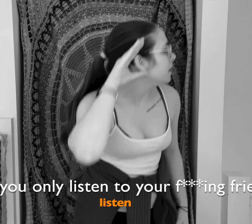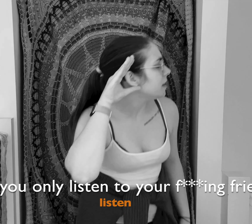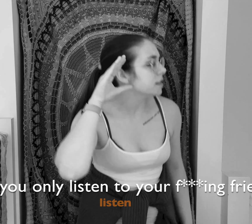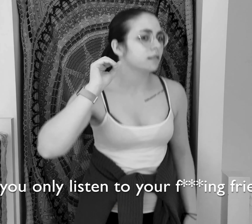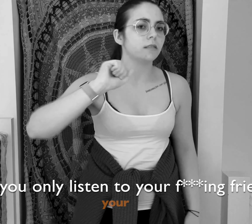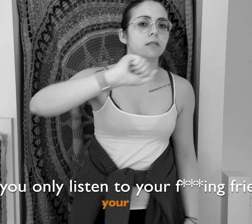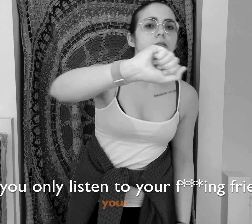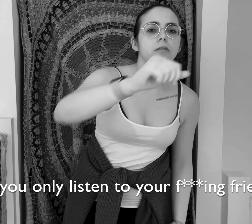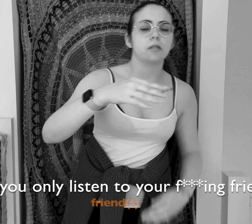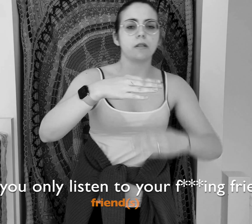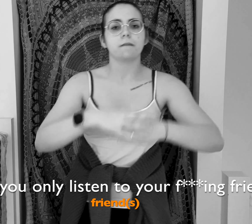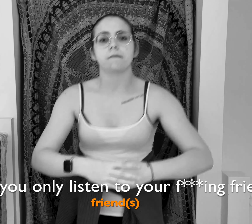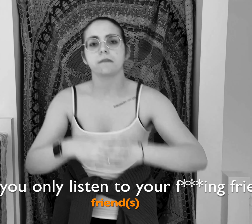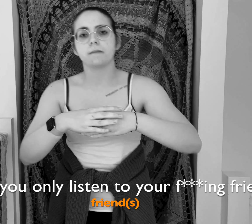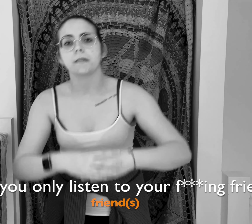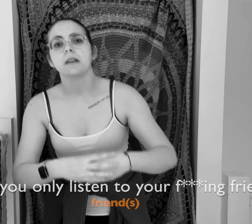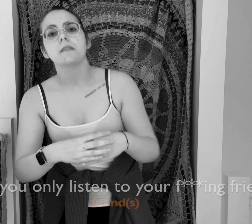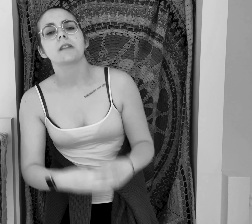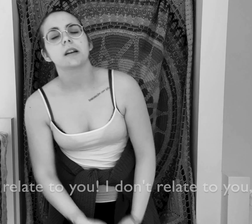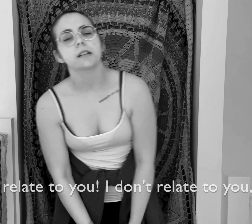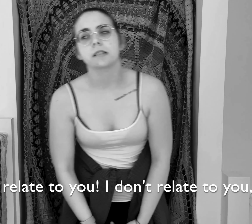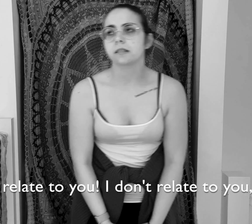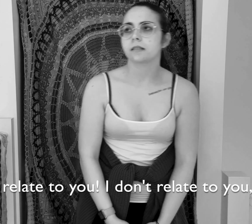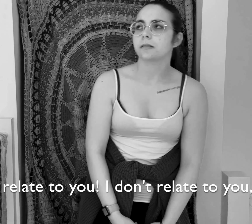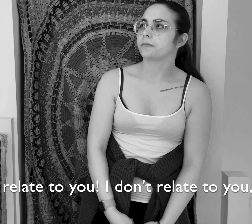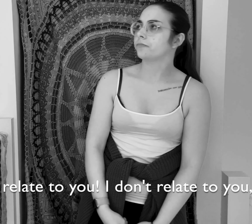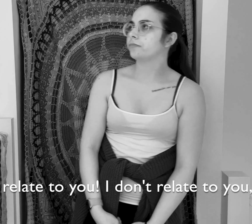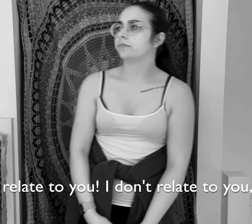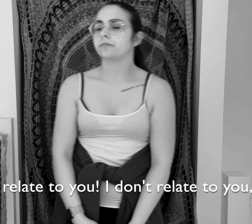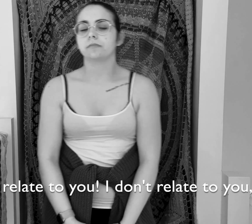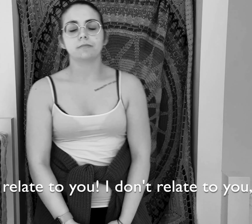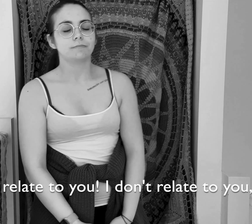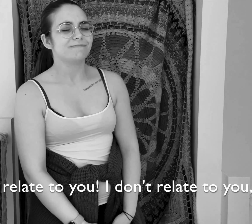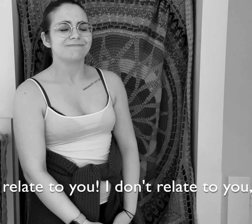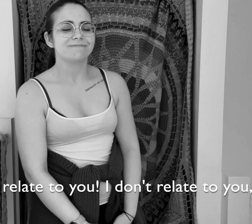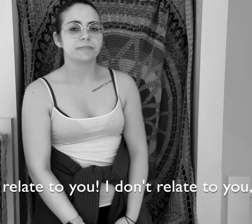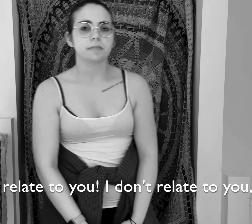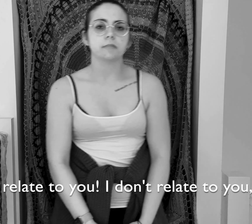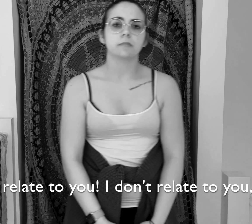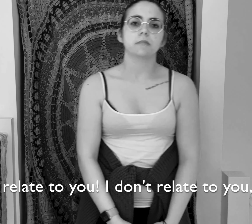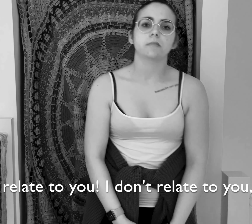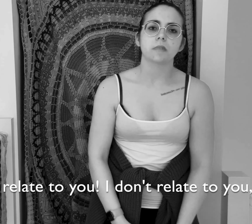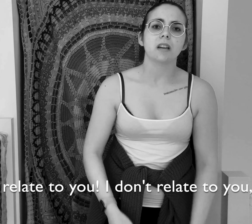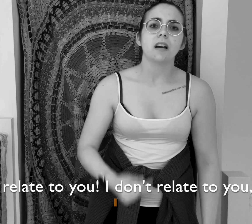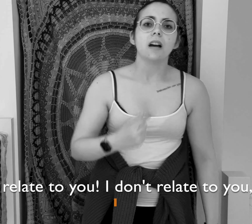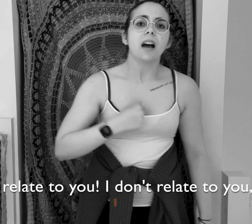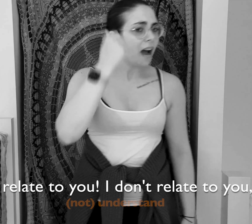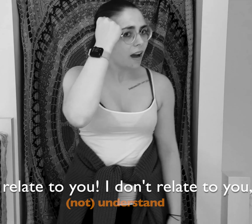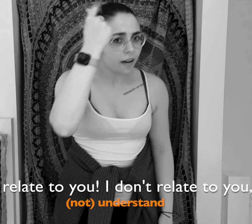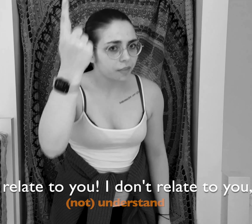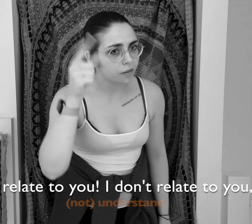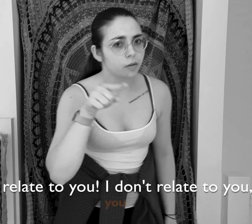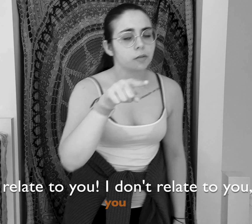listen to your fucking friends I don't relate to you I don't